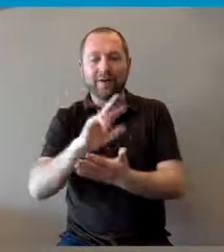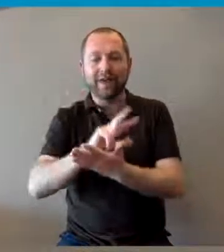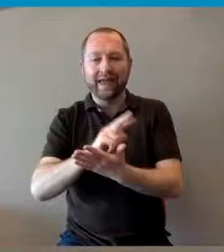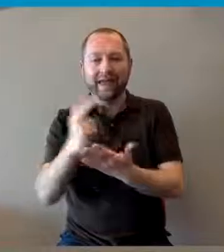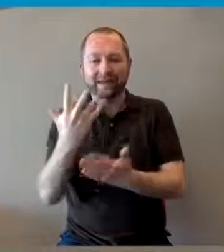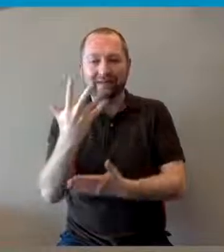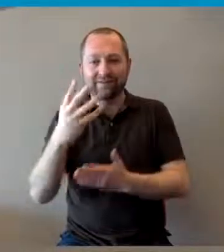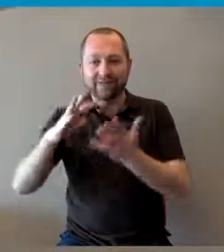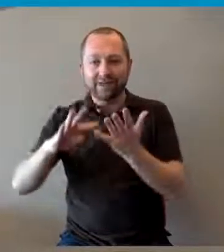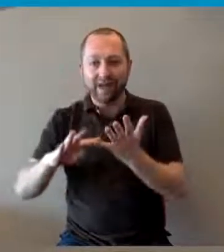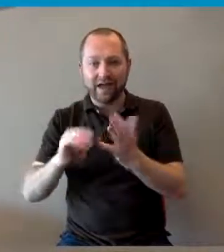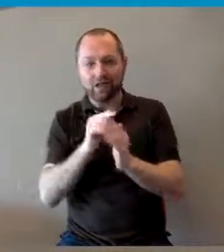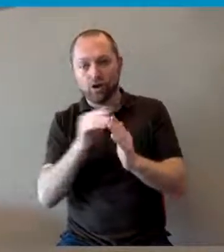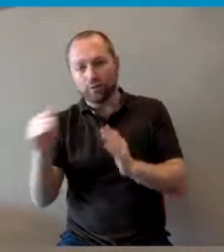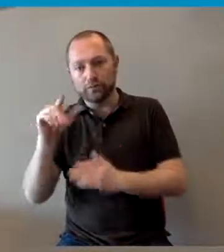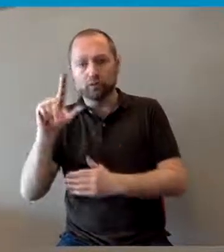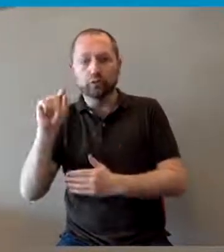to 2010.